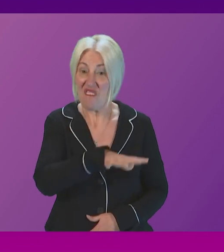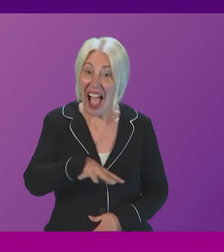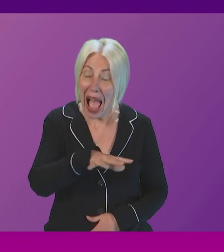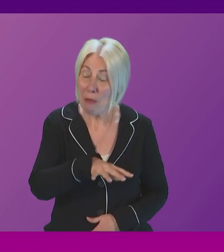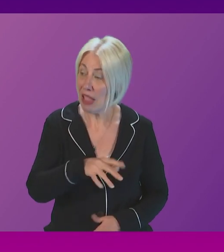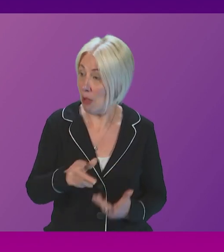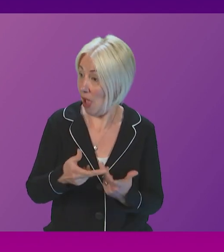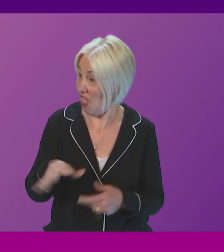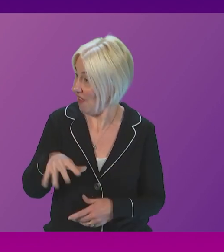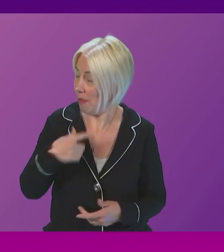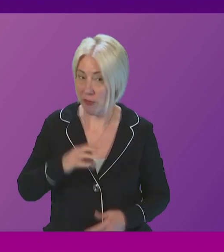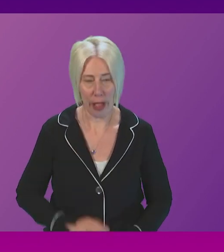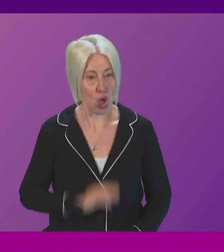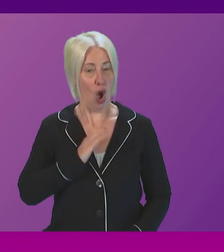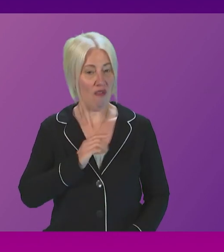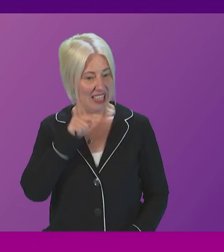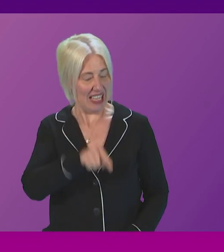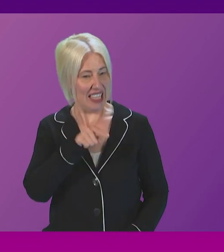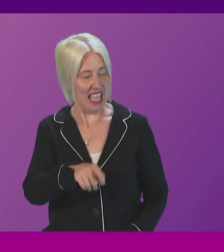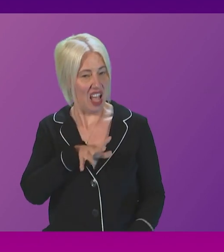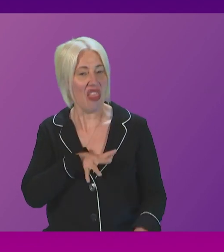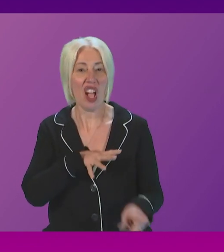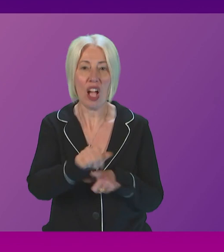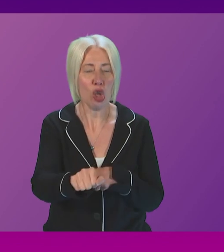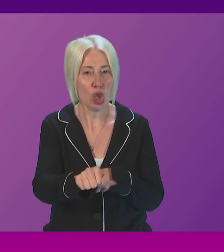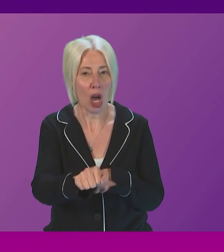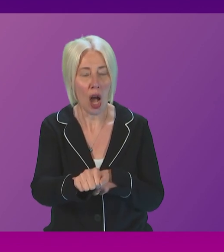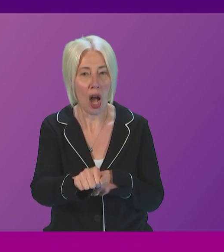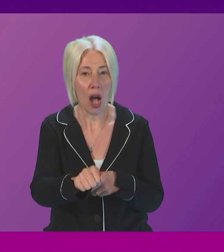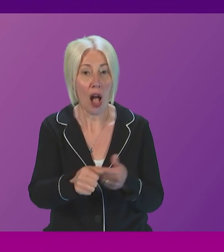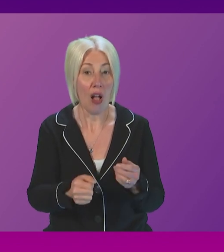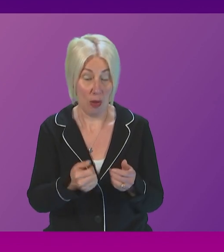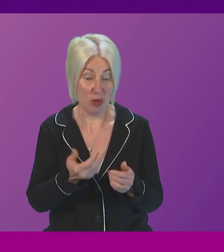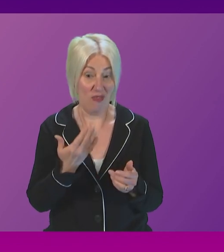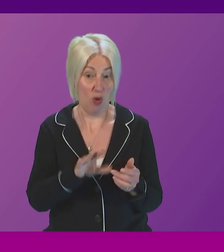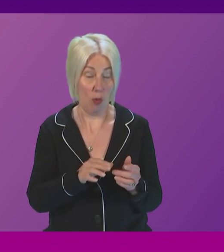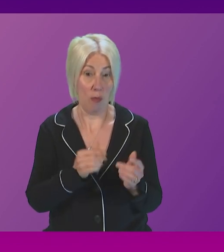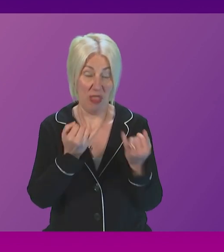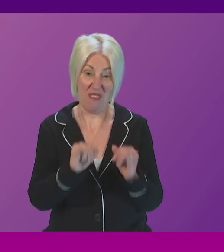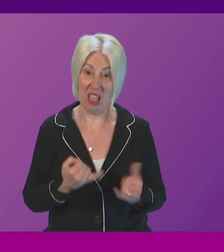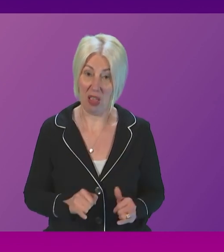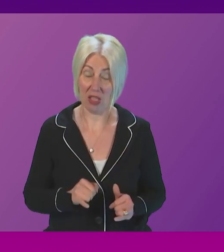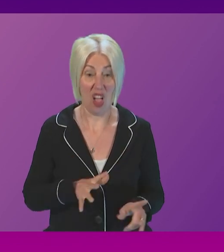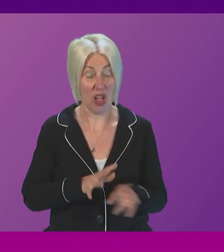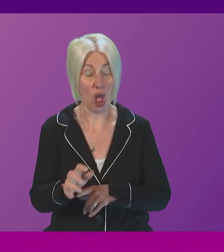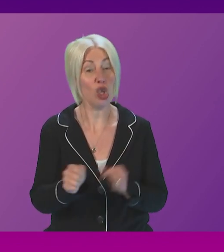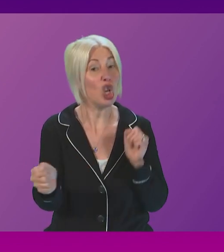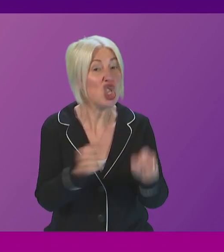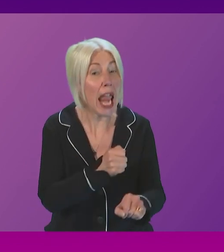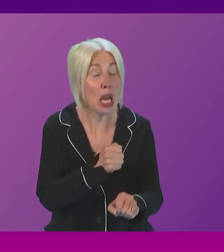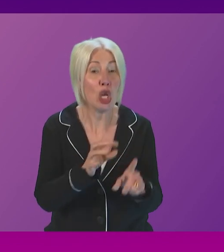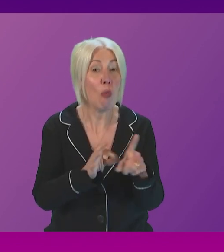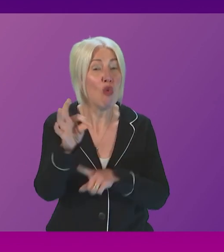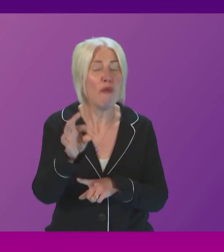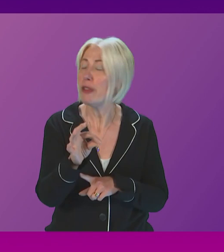and maybe others with confidence that the culture that had led to the failures in the first place has been addressed and improved upon.